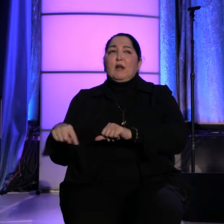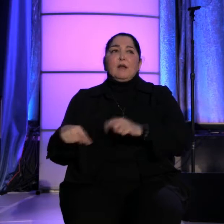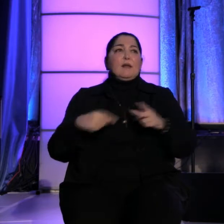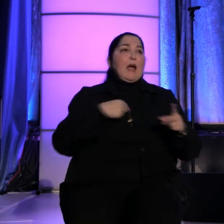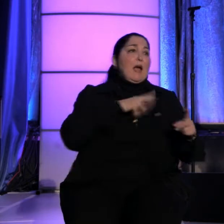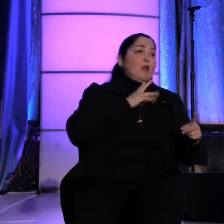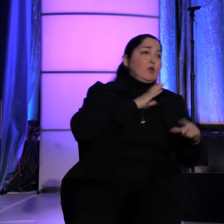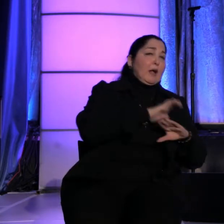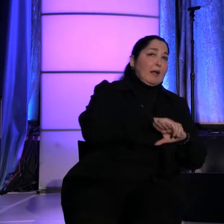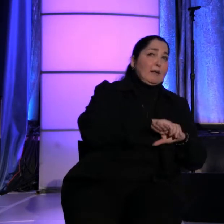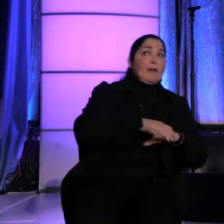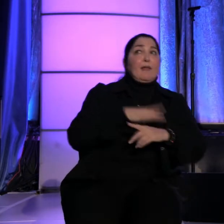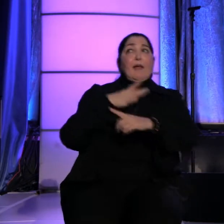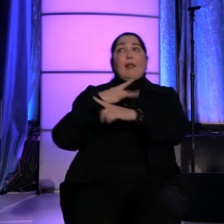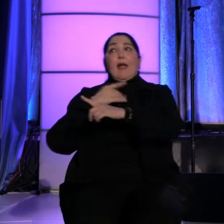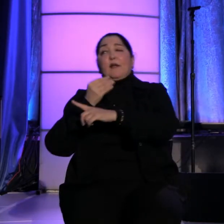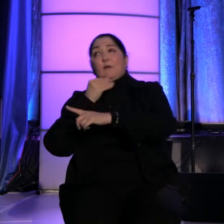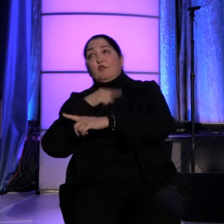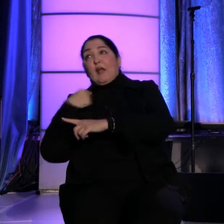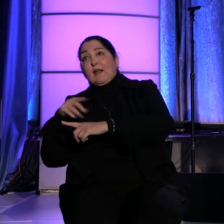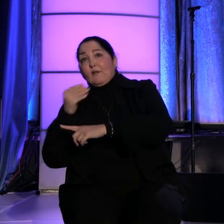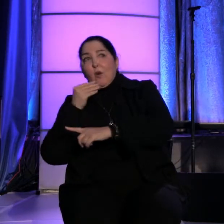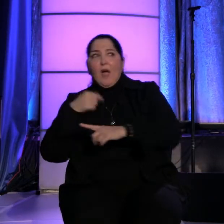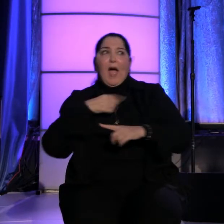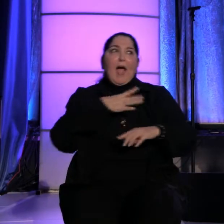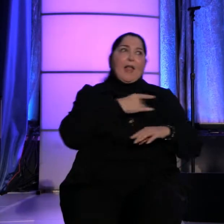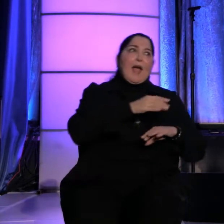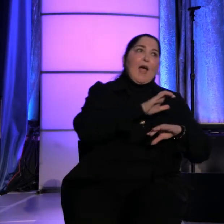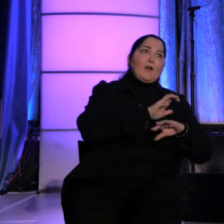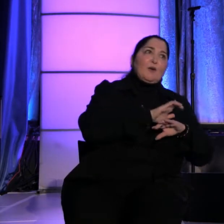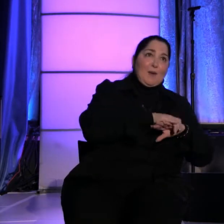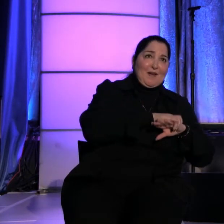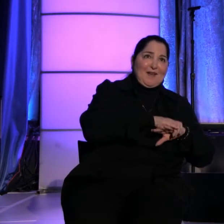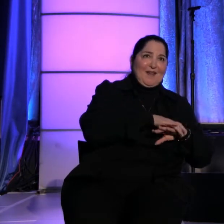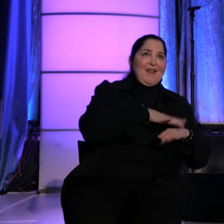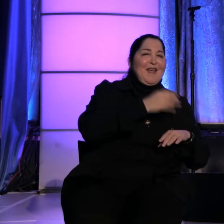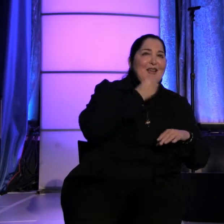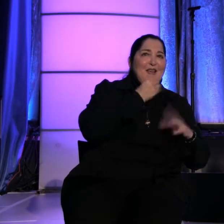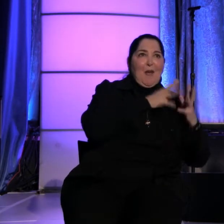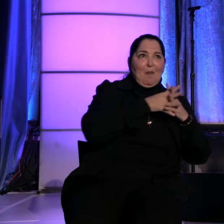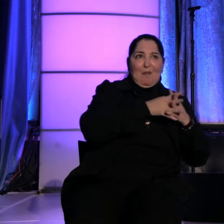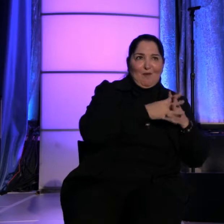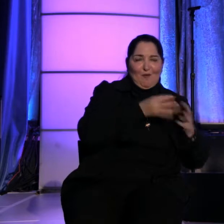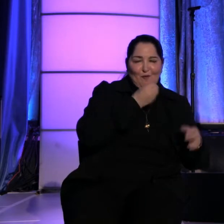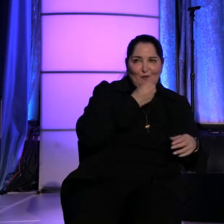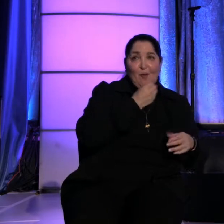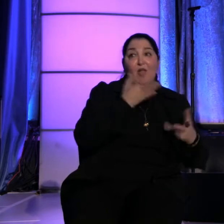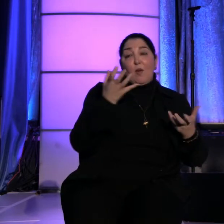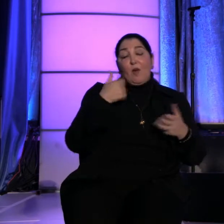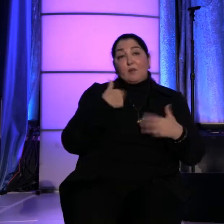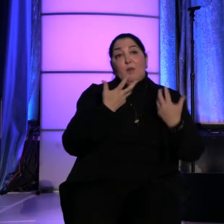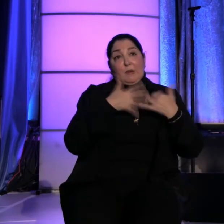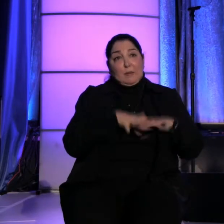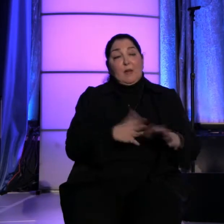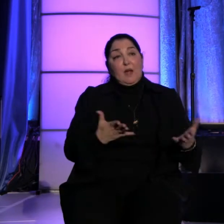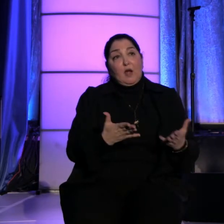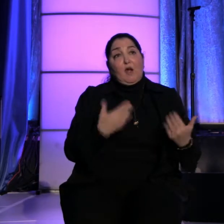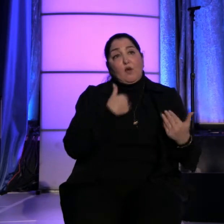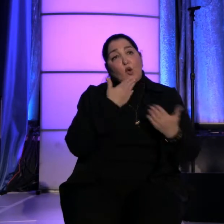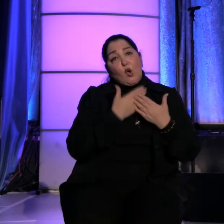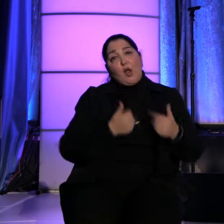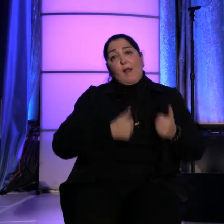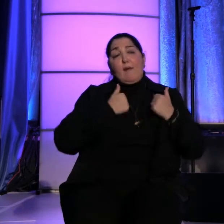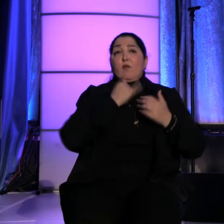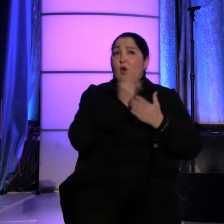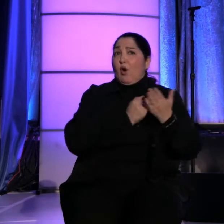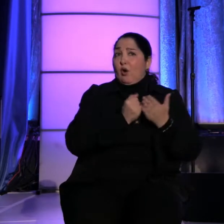and noodles. I liked to eat potatoes and corn dogs. And so they wanted me to assimilate and have a good life, which included the arts. And